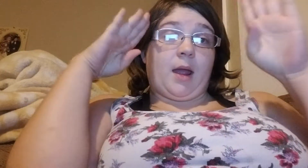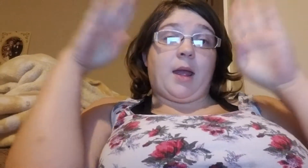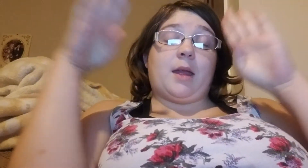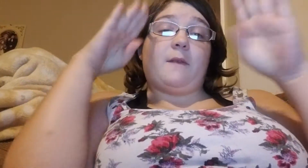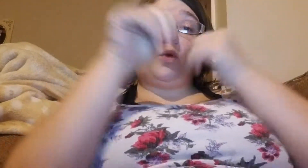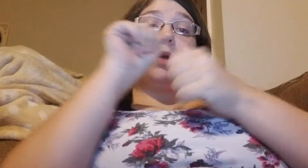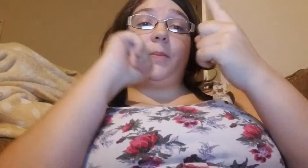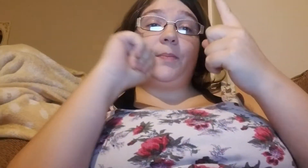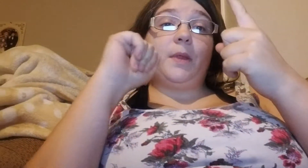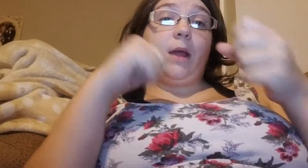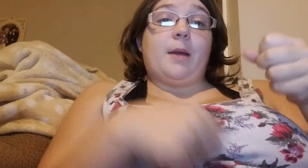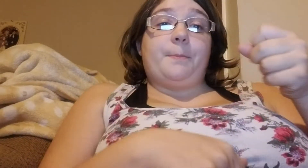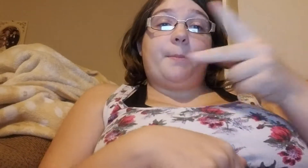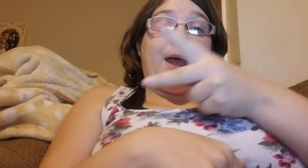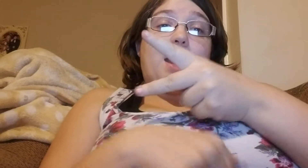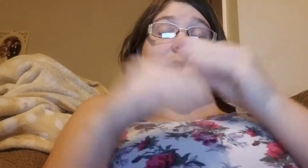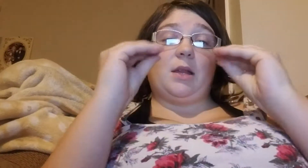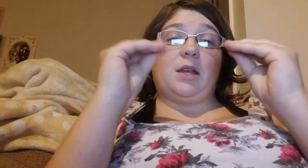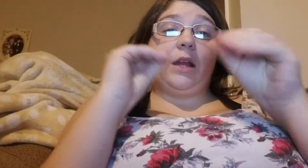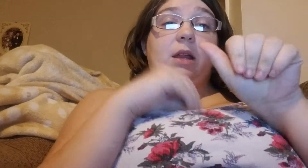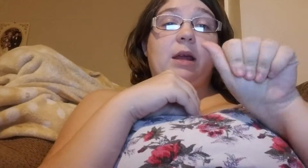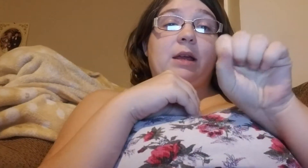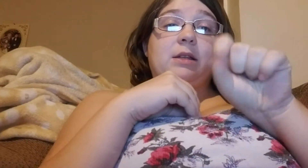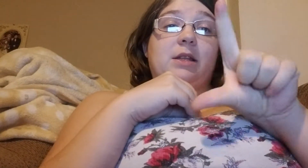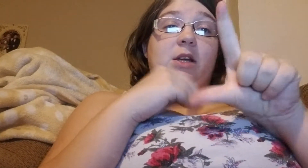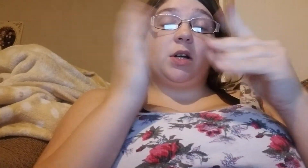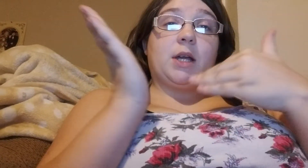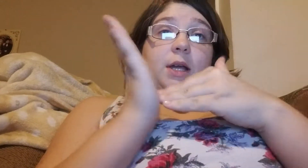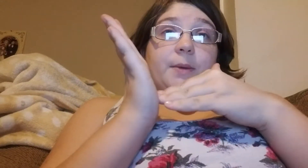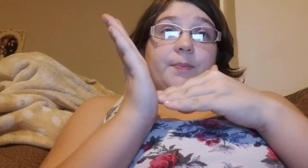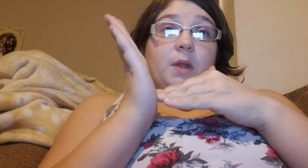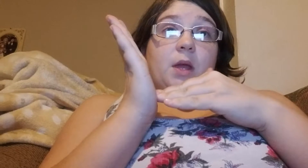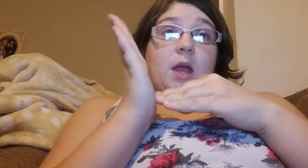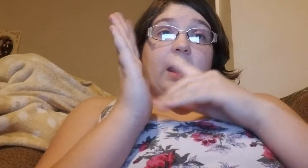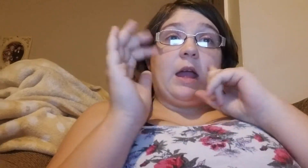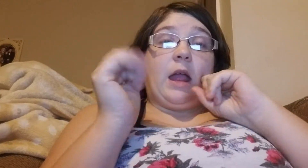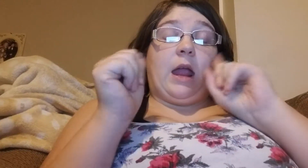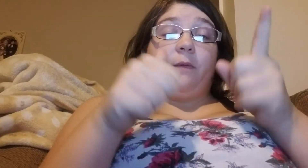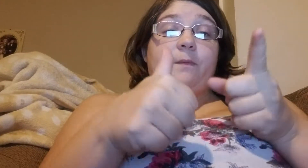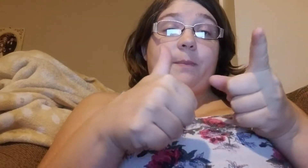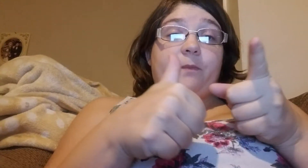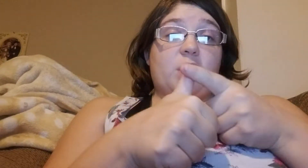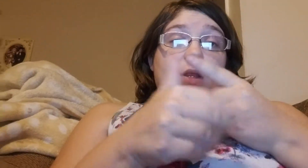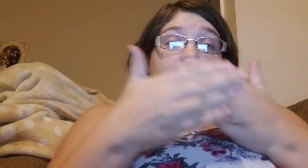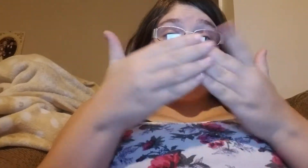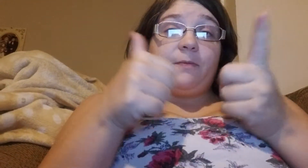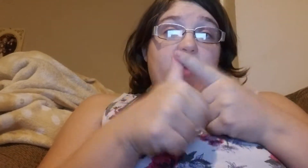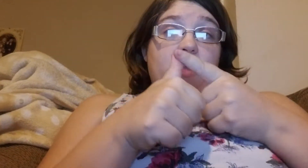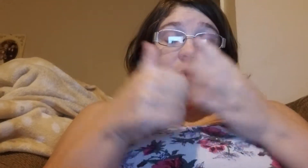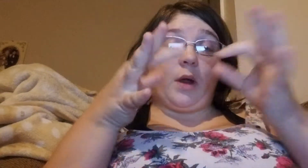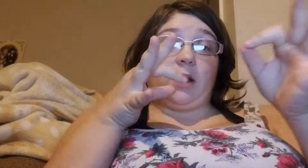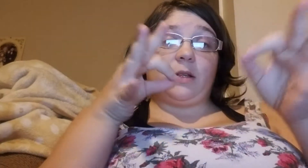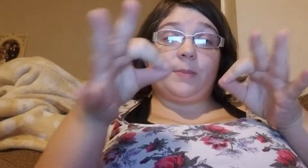Hi everyone, back in teaching ASL again. And first thing first, I want to